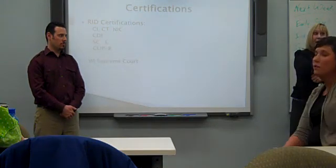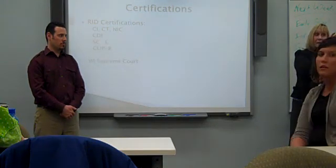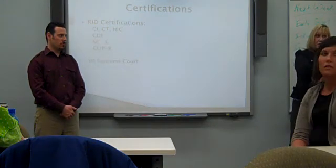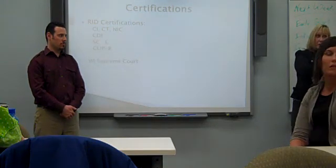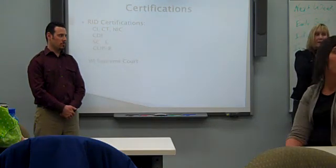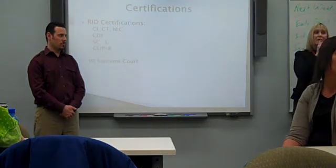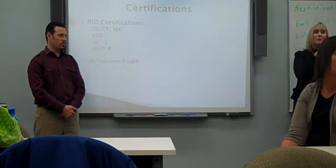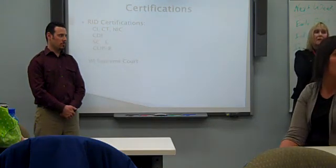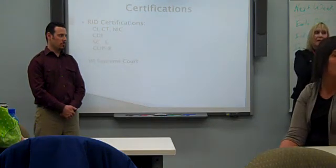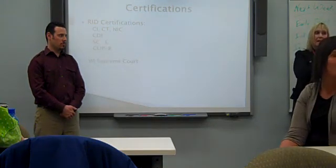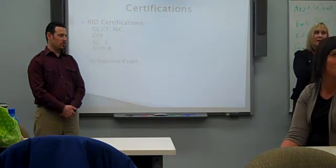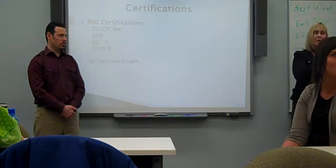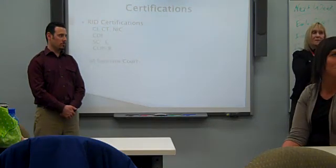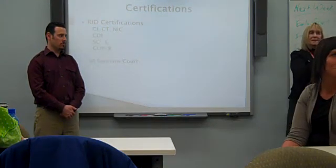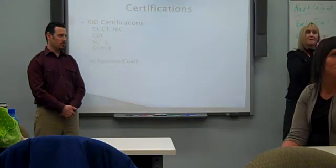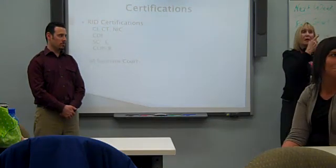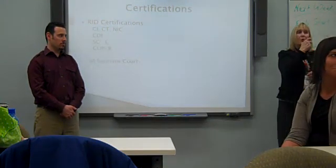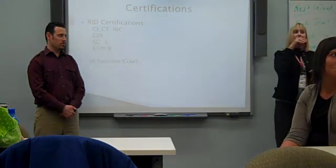interesting.